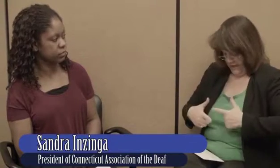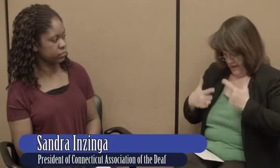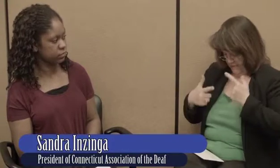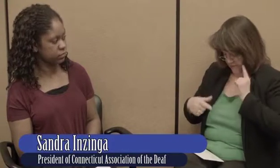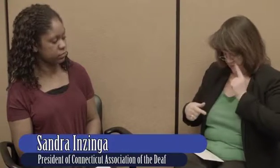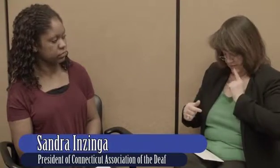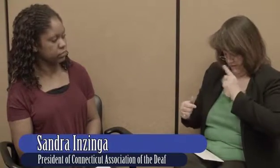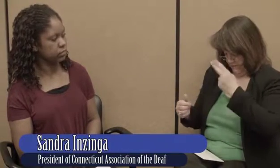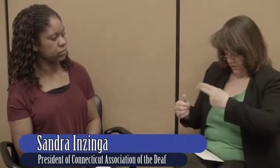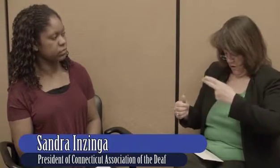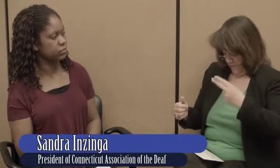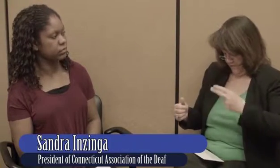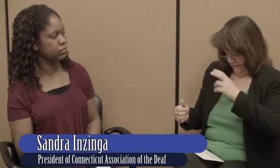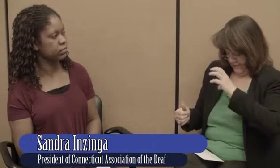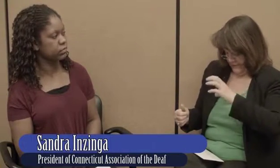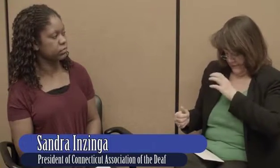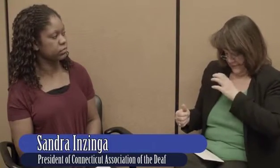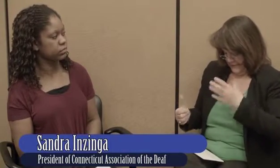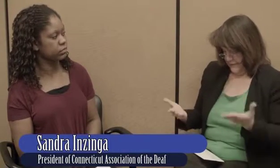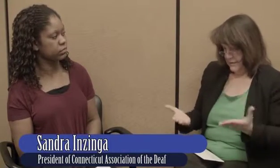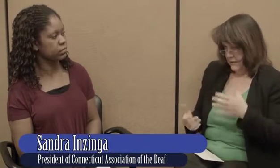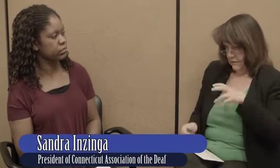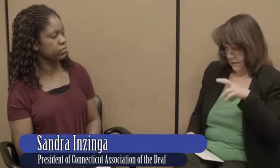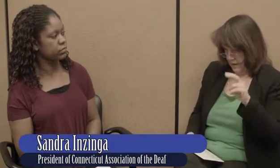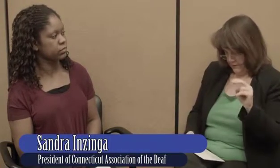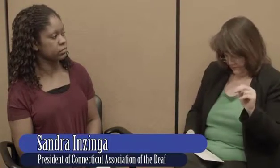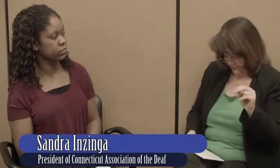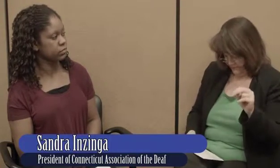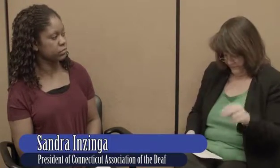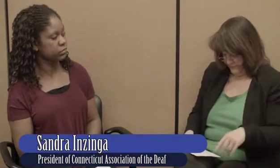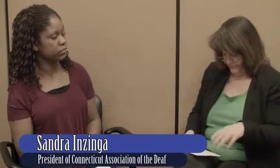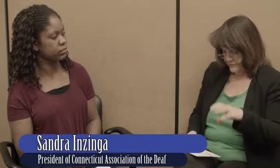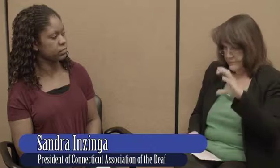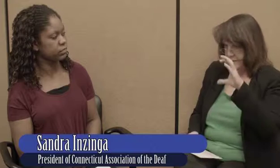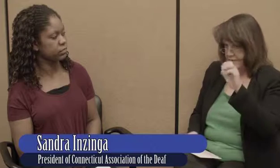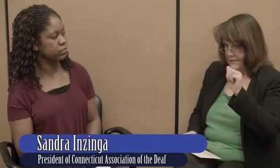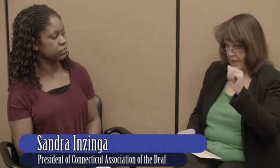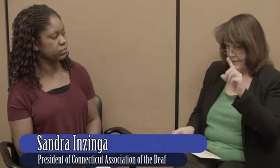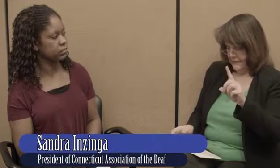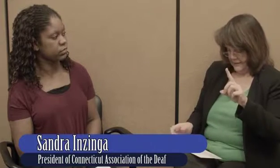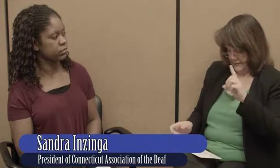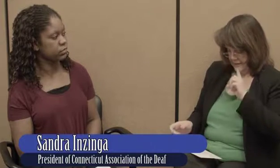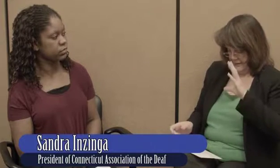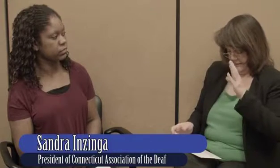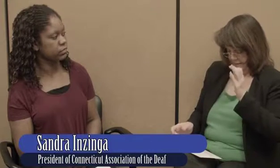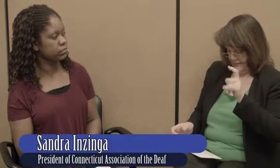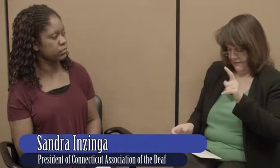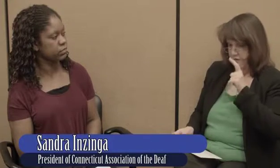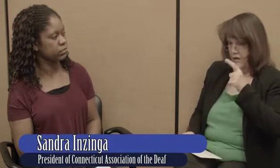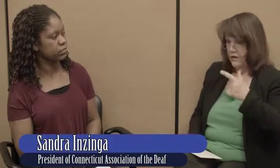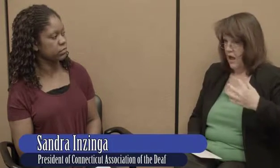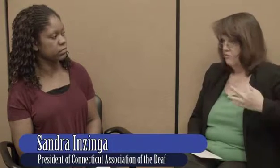and quality of life for deaf and hard-of-hearing citizens here in Connecticut. CAD is